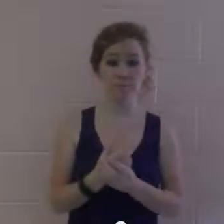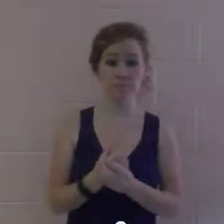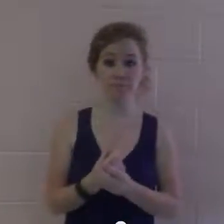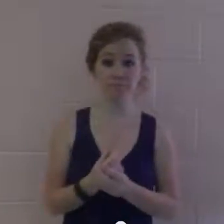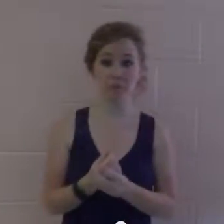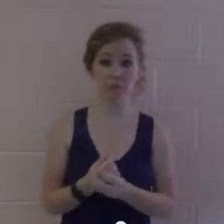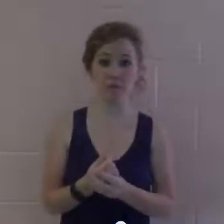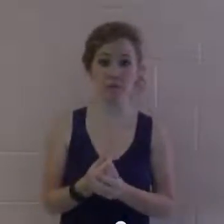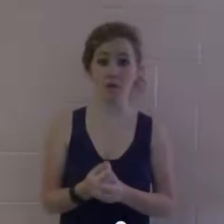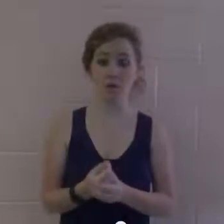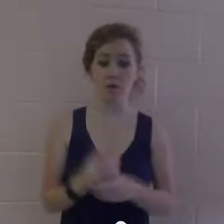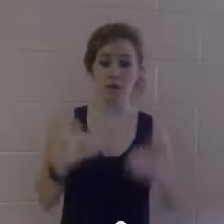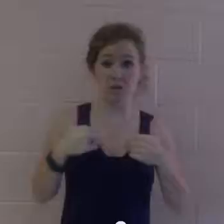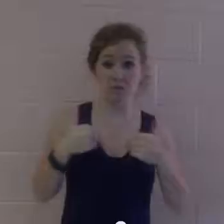them.